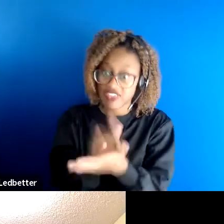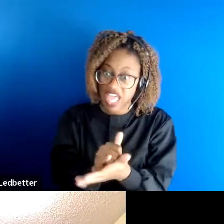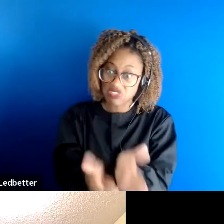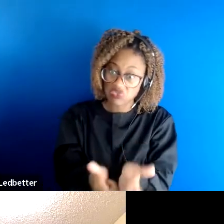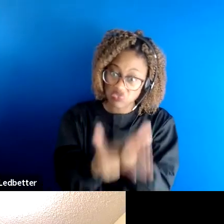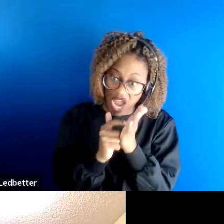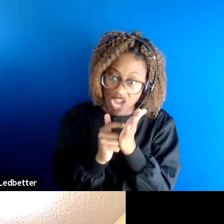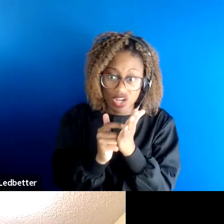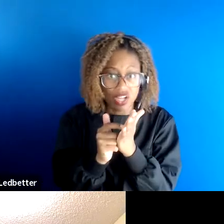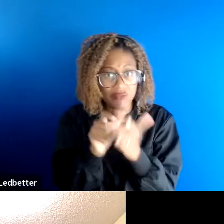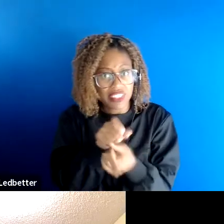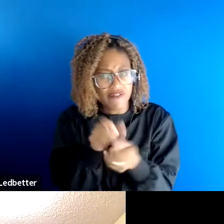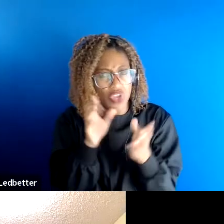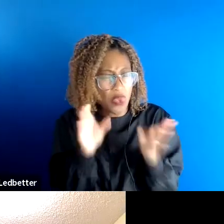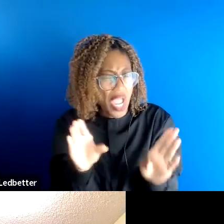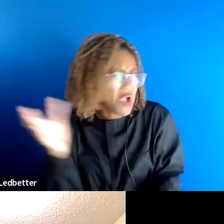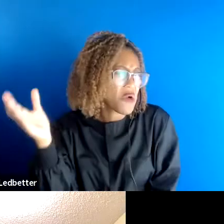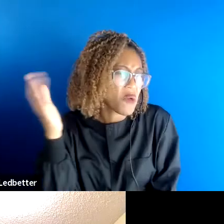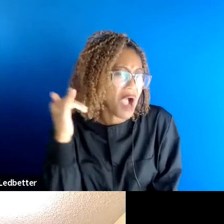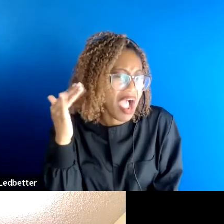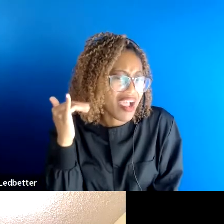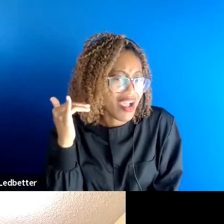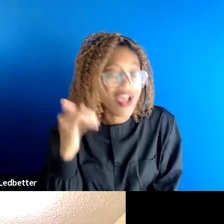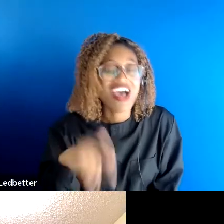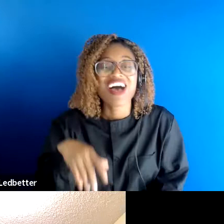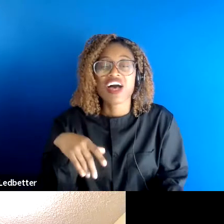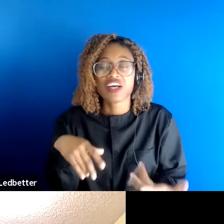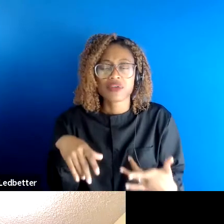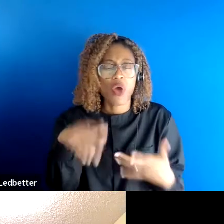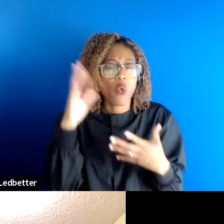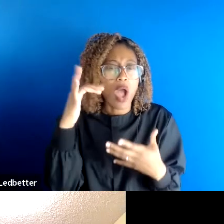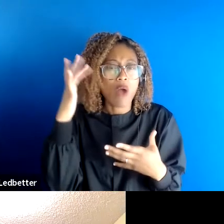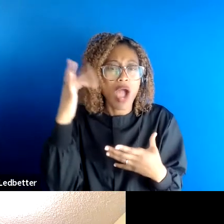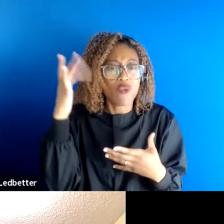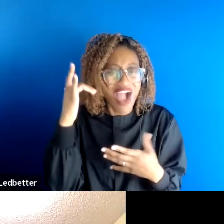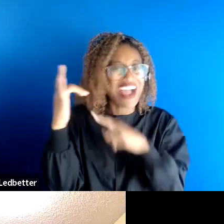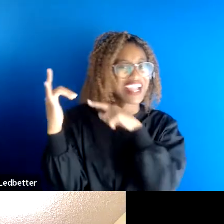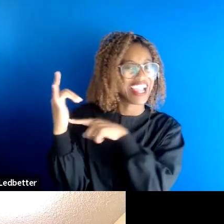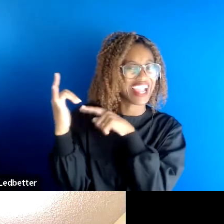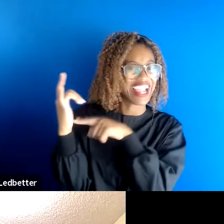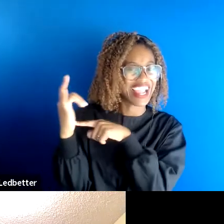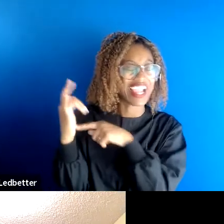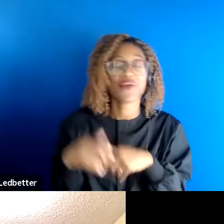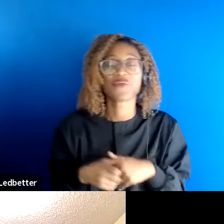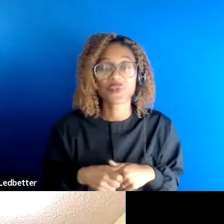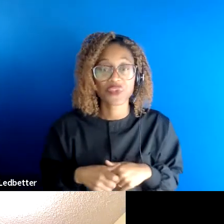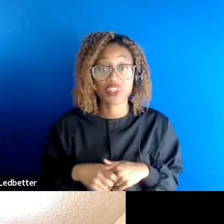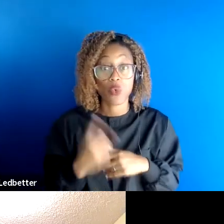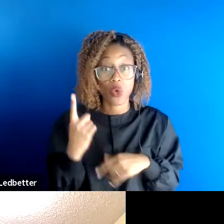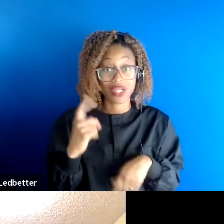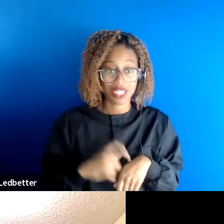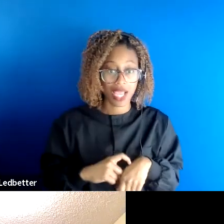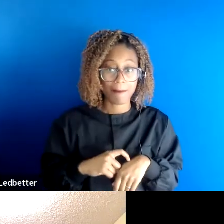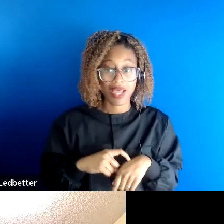do things? And really asking those core questions of why. But there was one time I did a training with